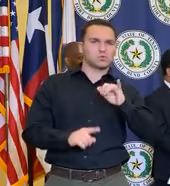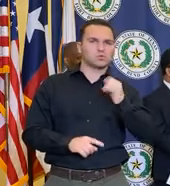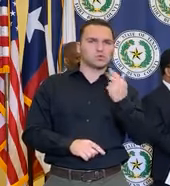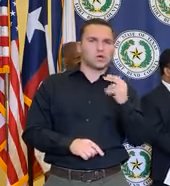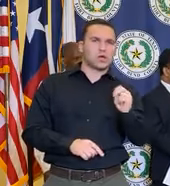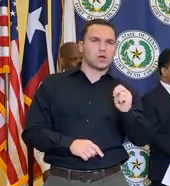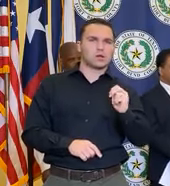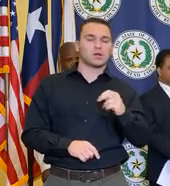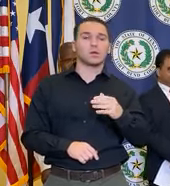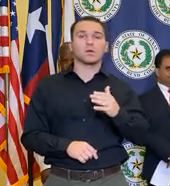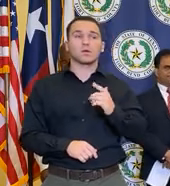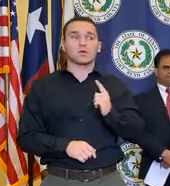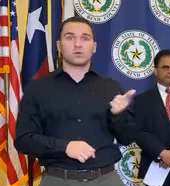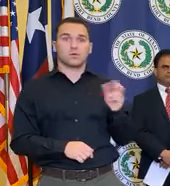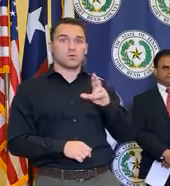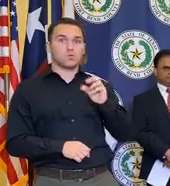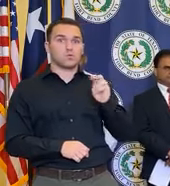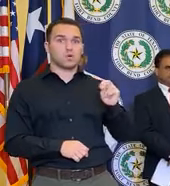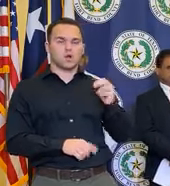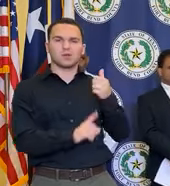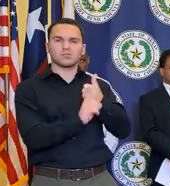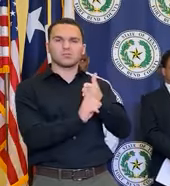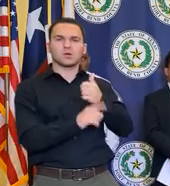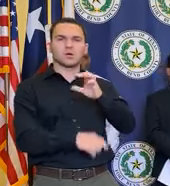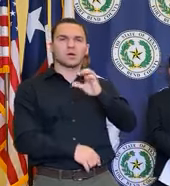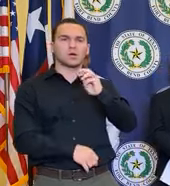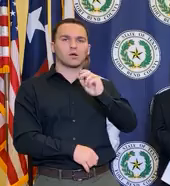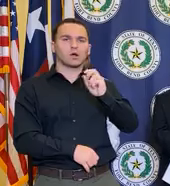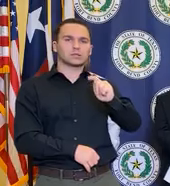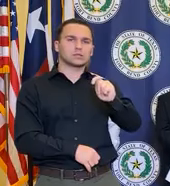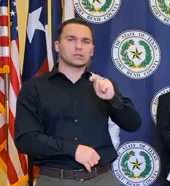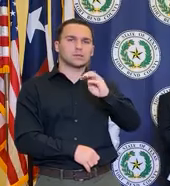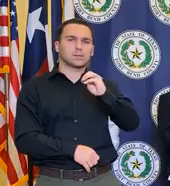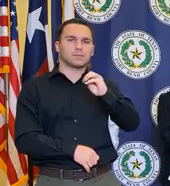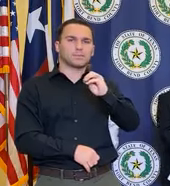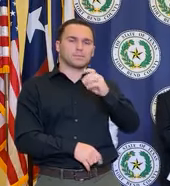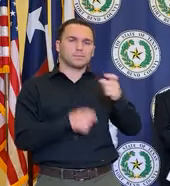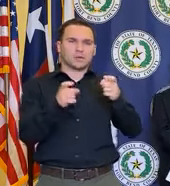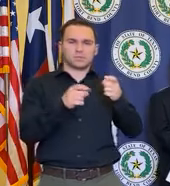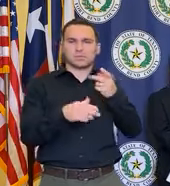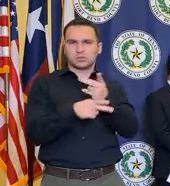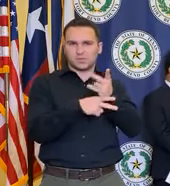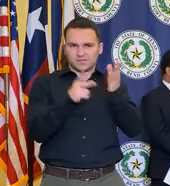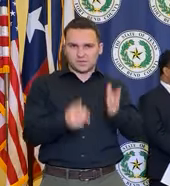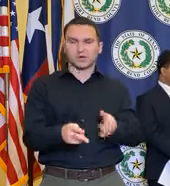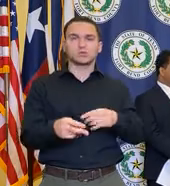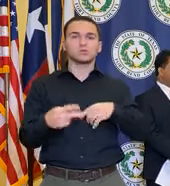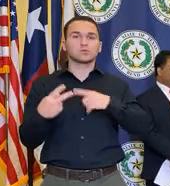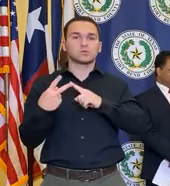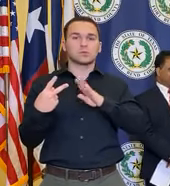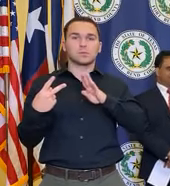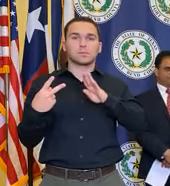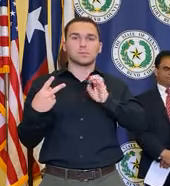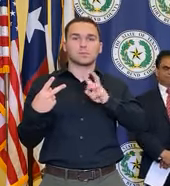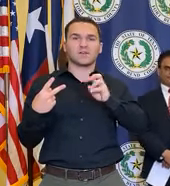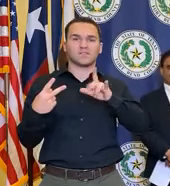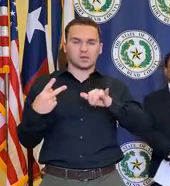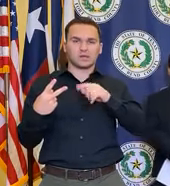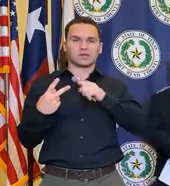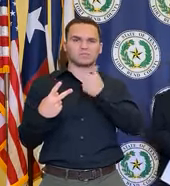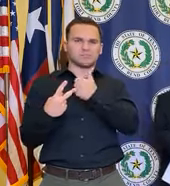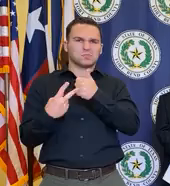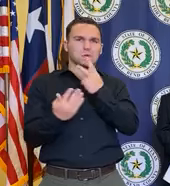Ron Vissa. He is our Digital and Content Management Supervisor. And Beverly Chance, she is our Applications and Systems Programming Manager, along